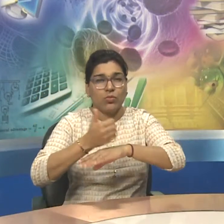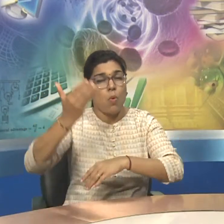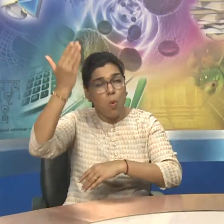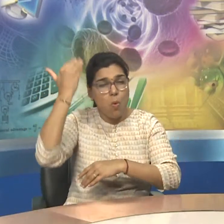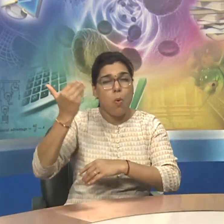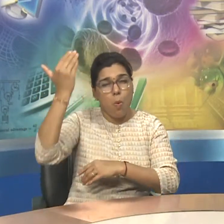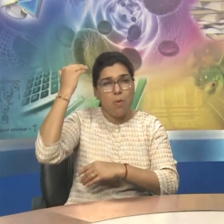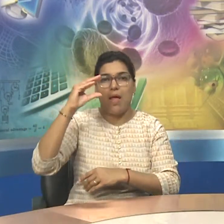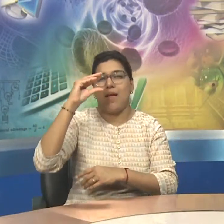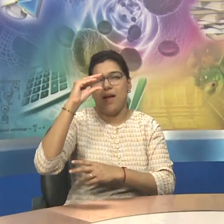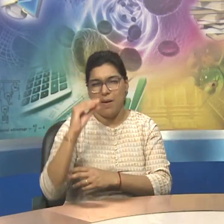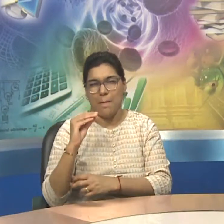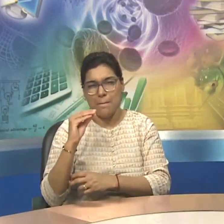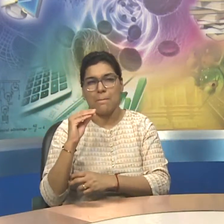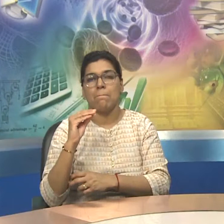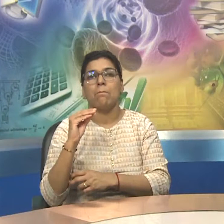secular approach